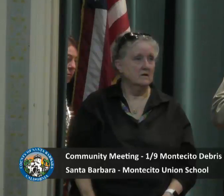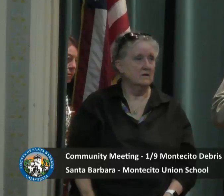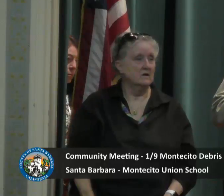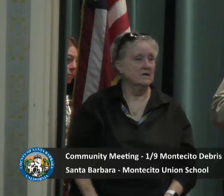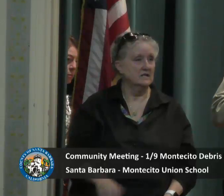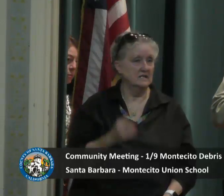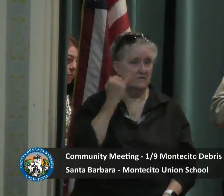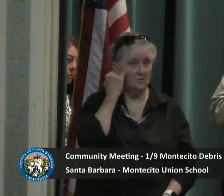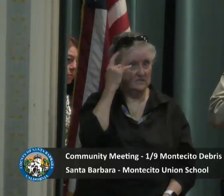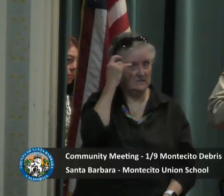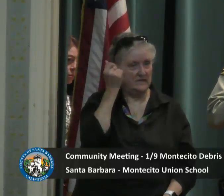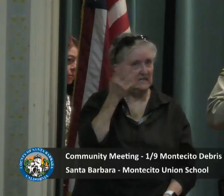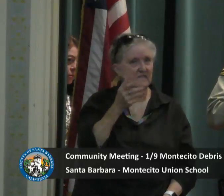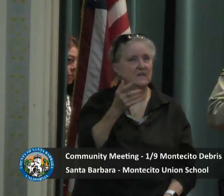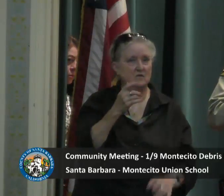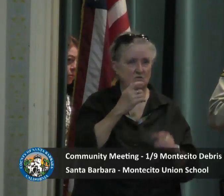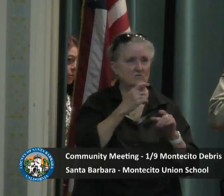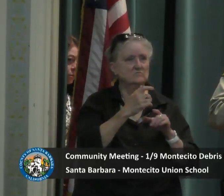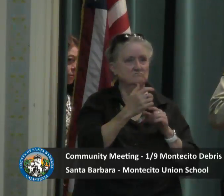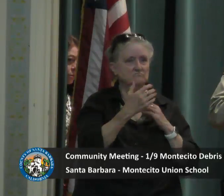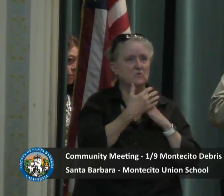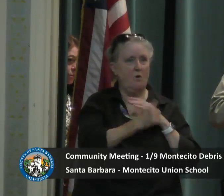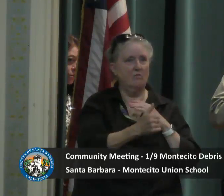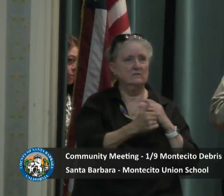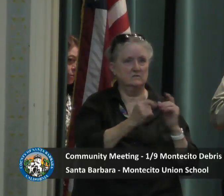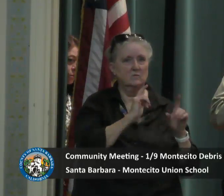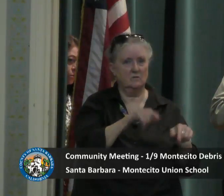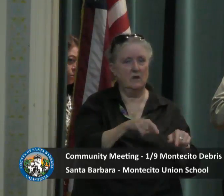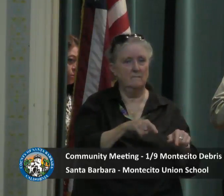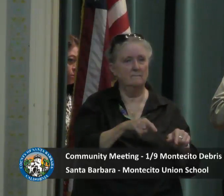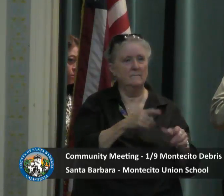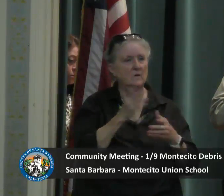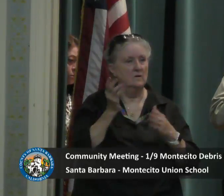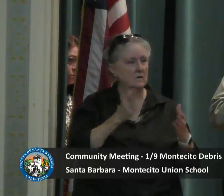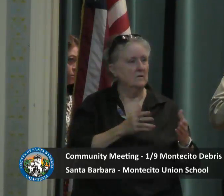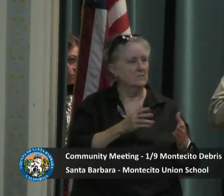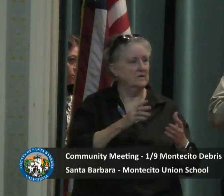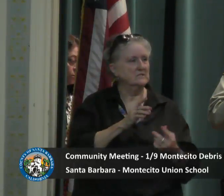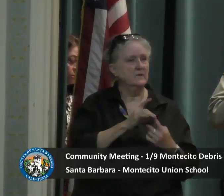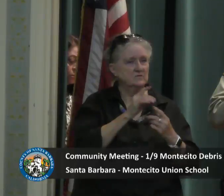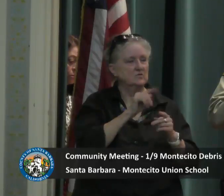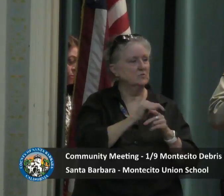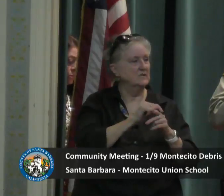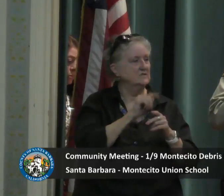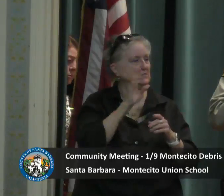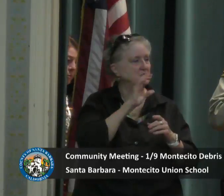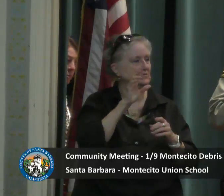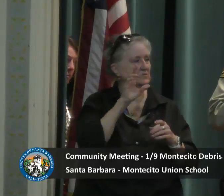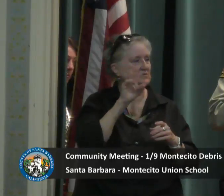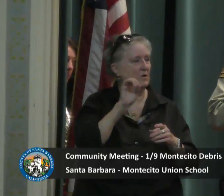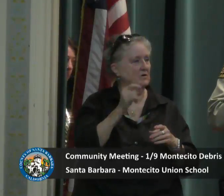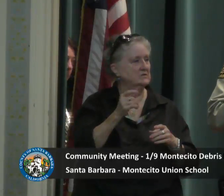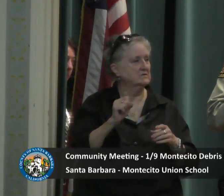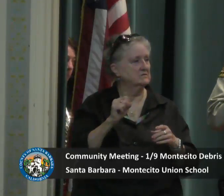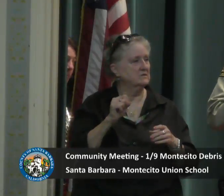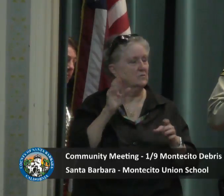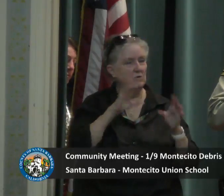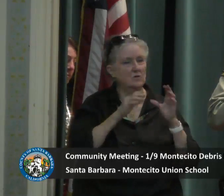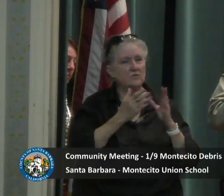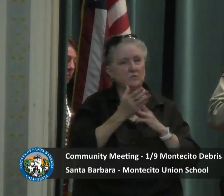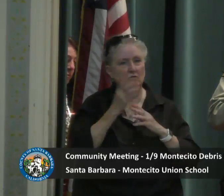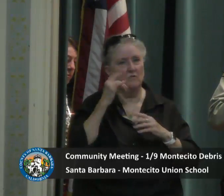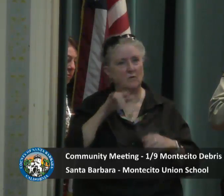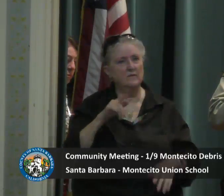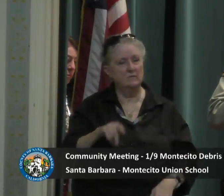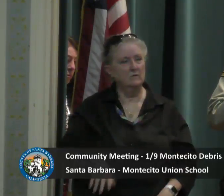you suspect anything, then you call us. We will come and we will bring specially trained search dogs, and we will look through that debris for those